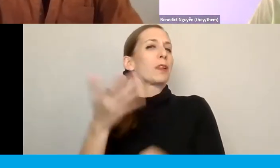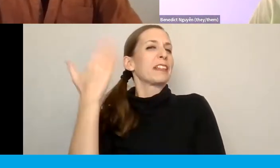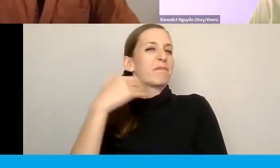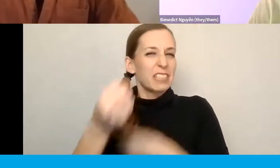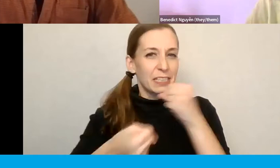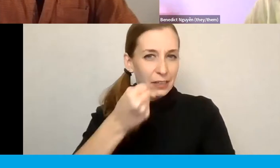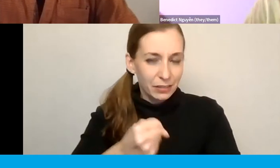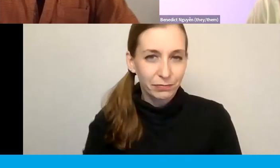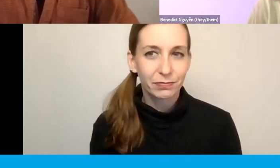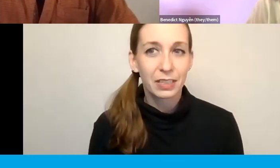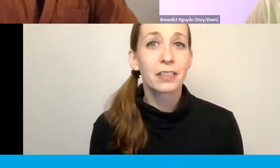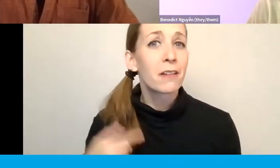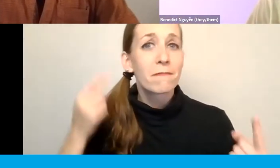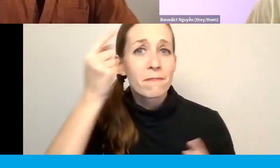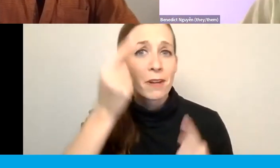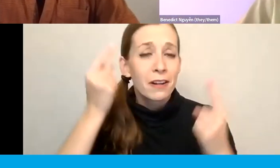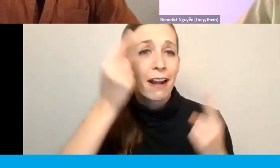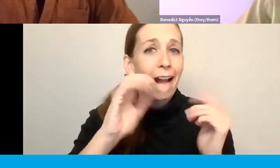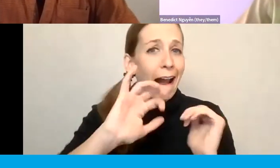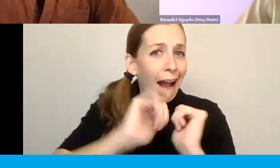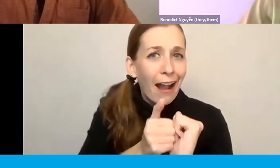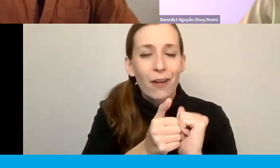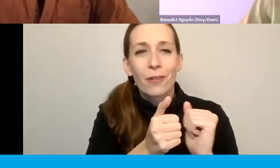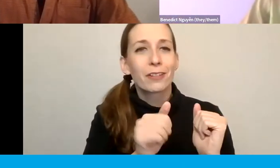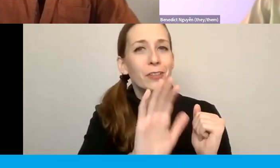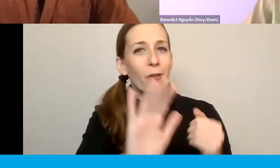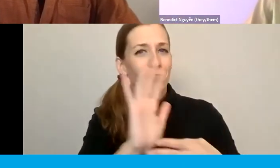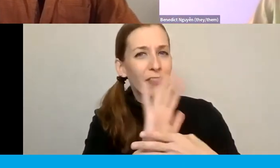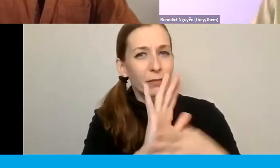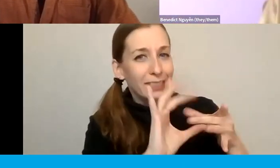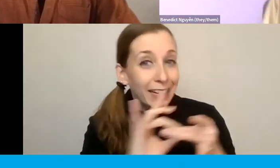how those thread together, where they diverge, and